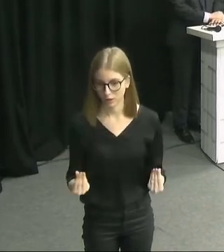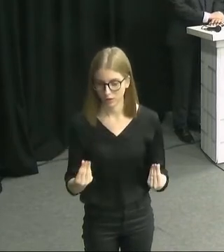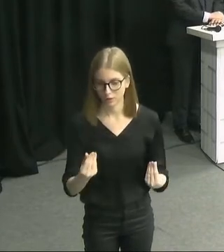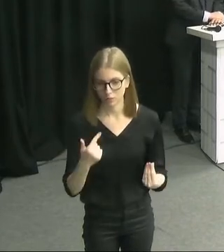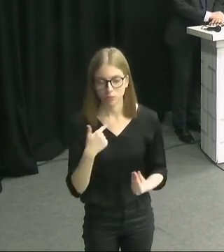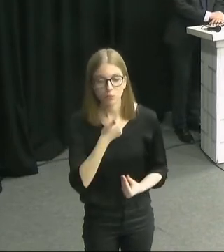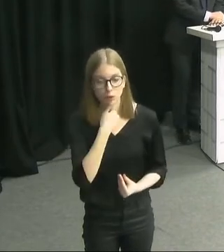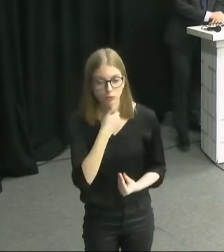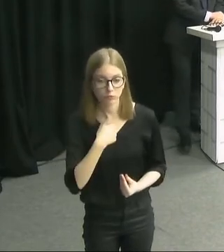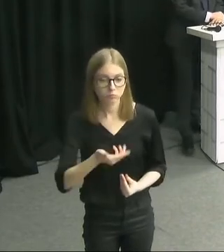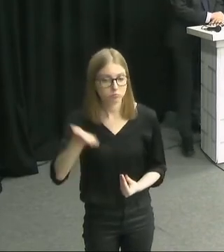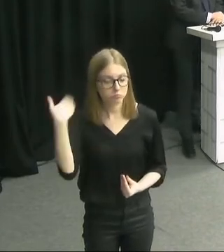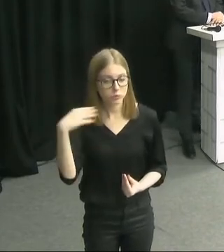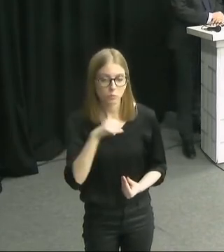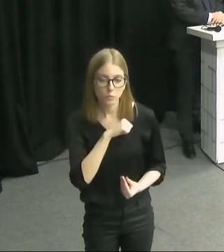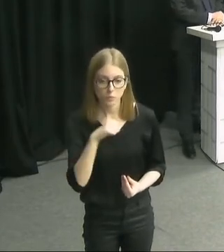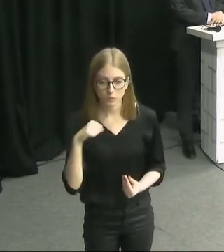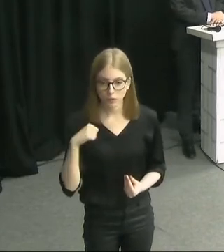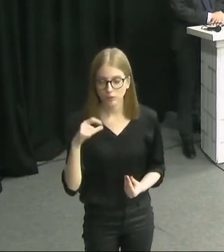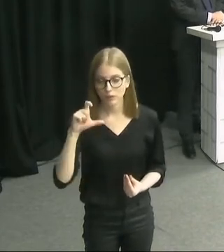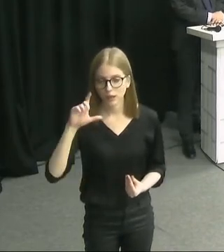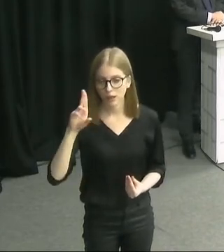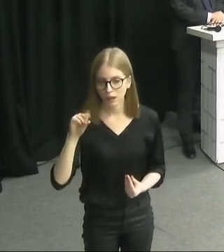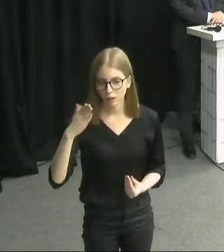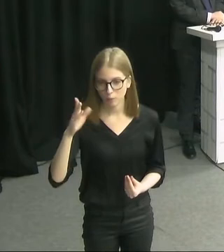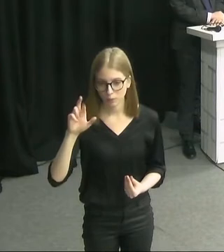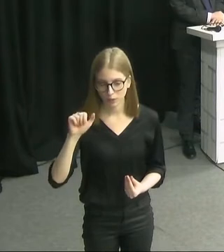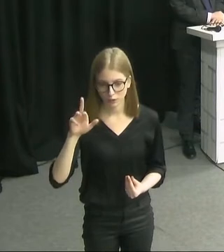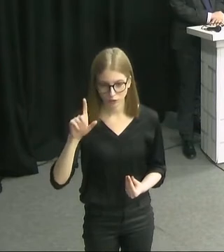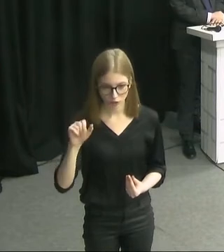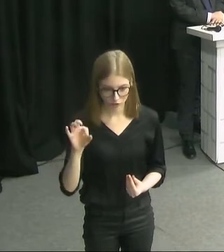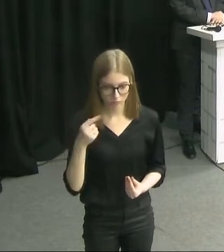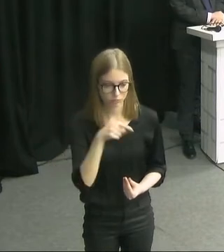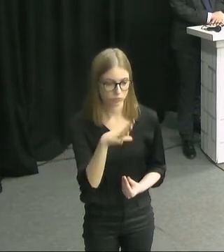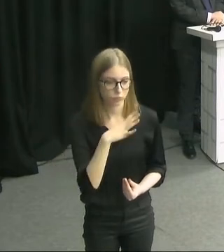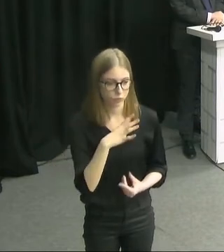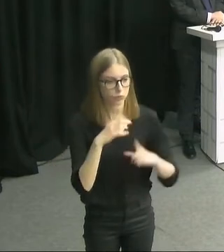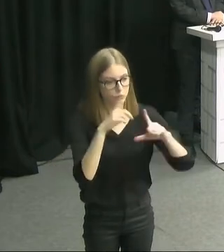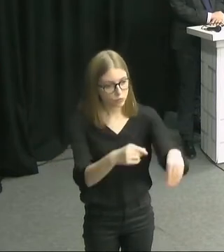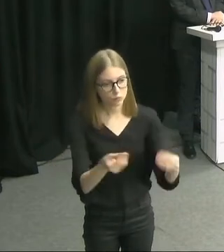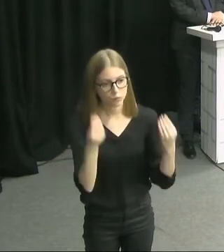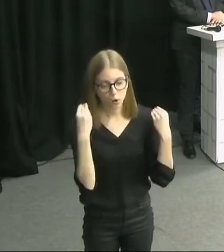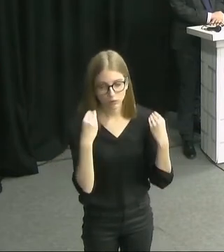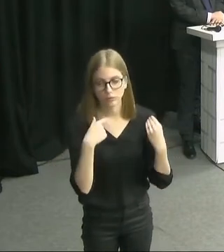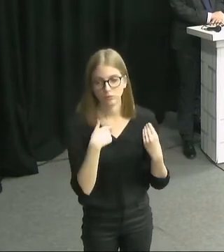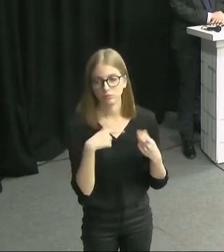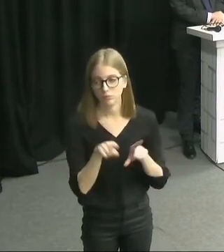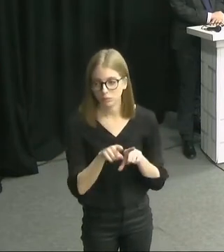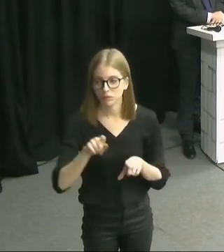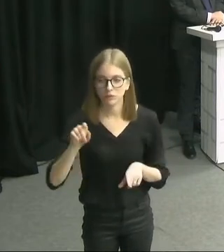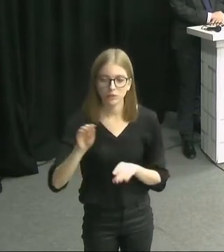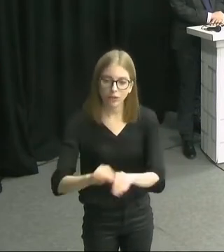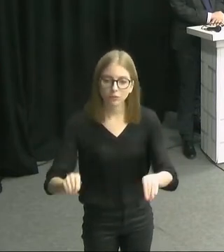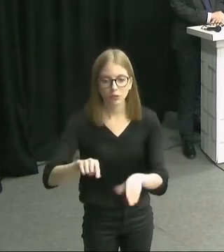hours one-on-one with the student and lecturer. I have this experience from Cambridge University. I was really happy to